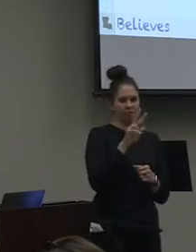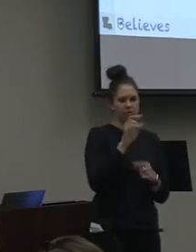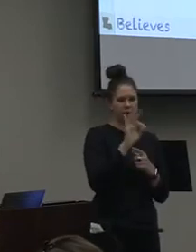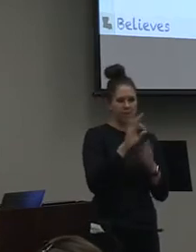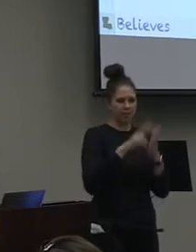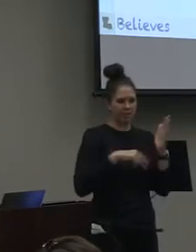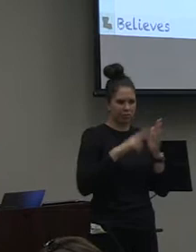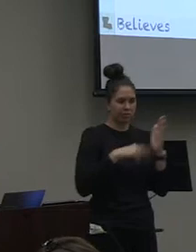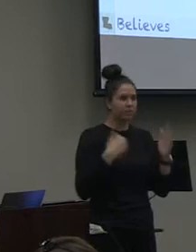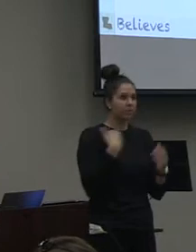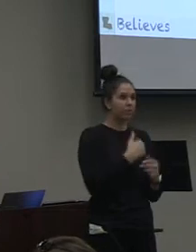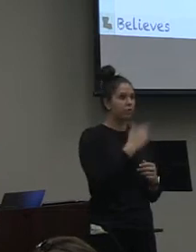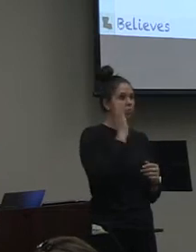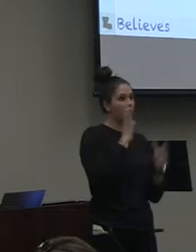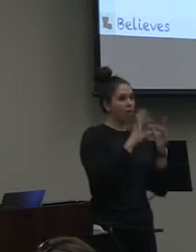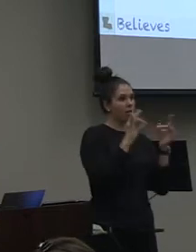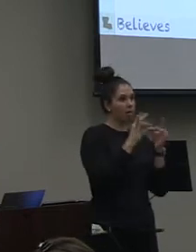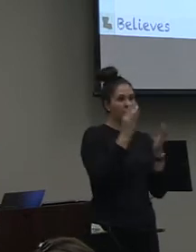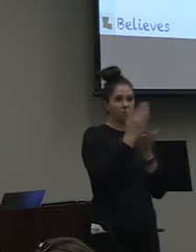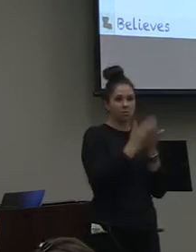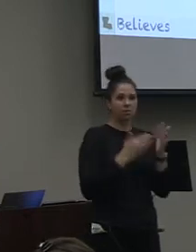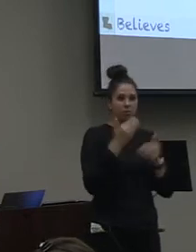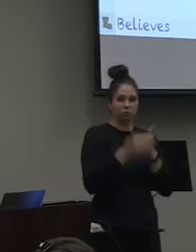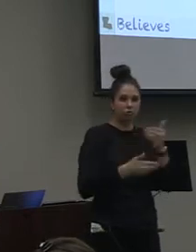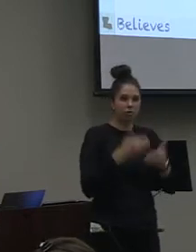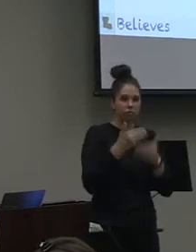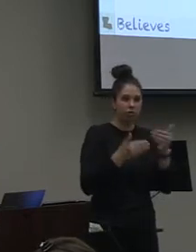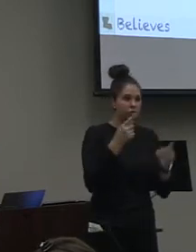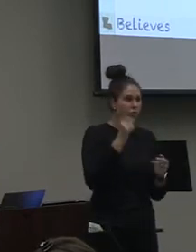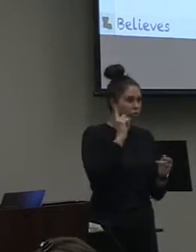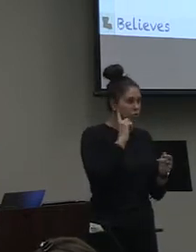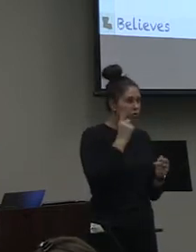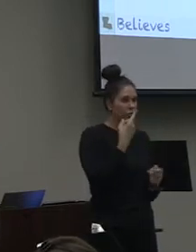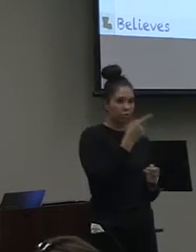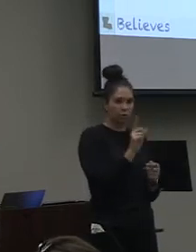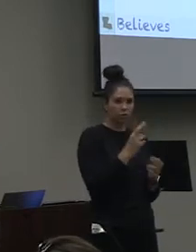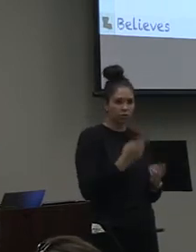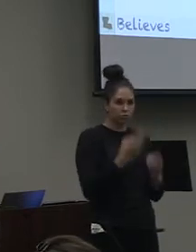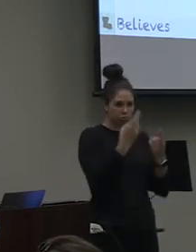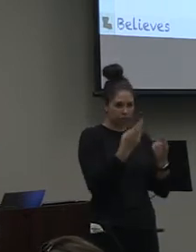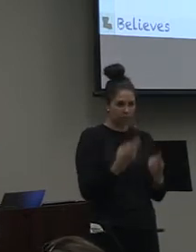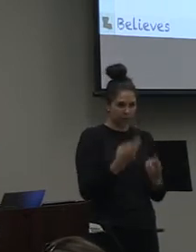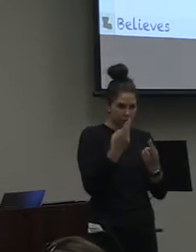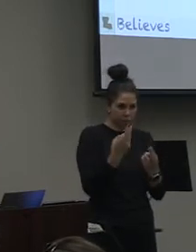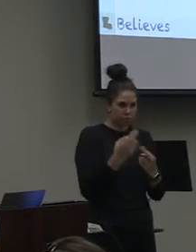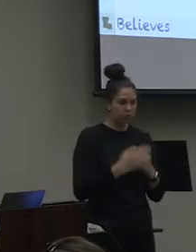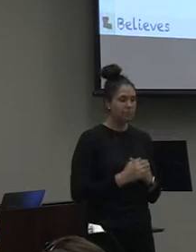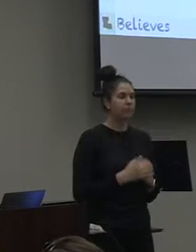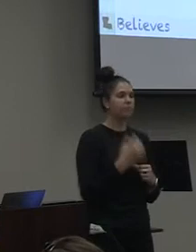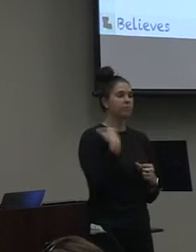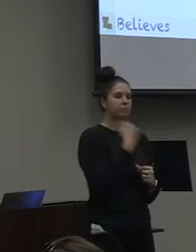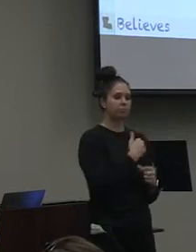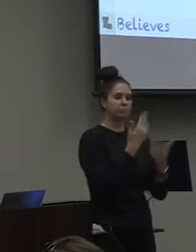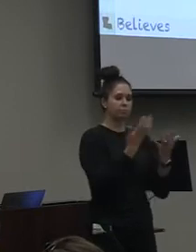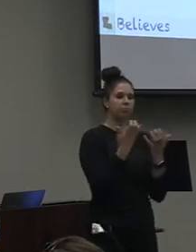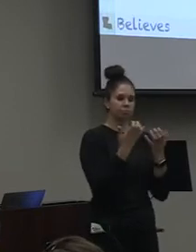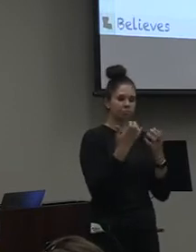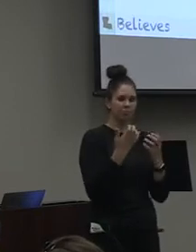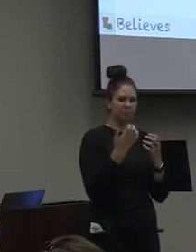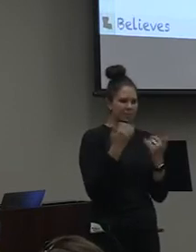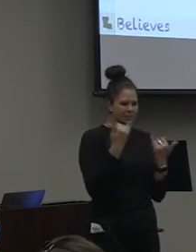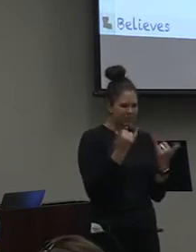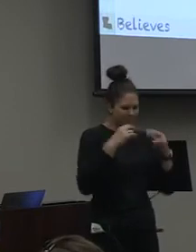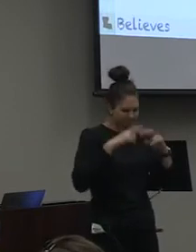We're also going to highlight some of the progress you all heard, those recommendations, and we wanted to dig in a